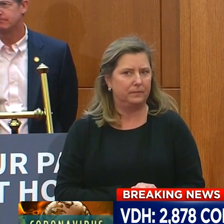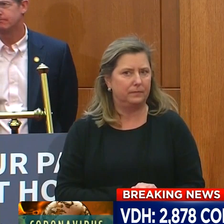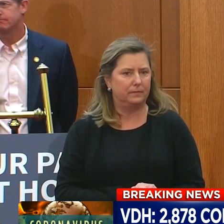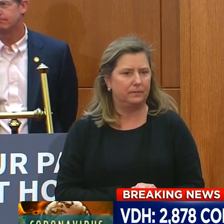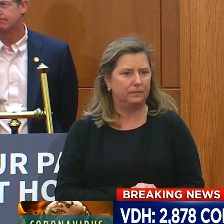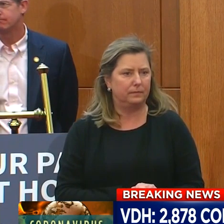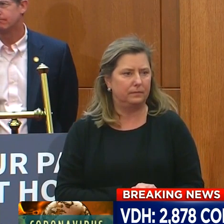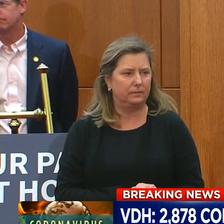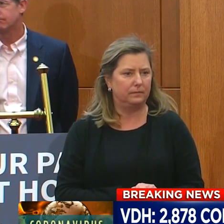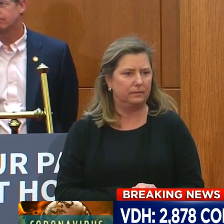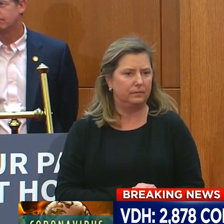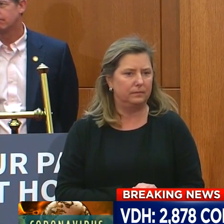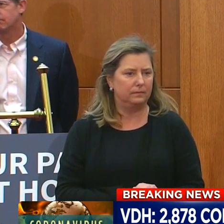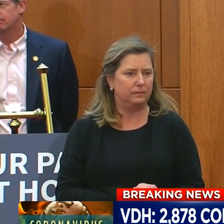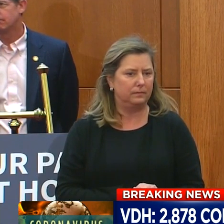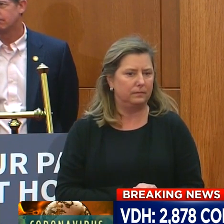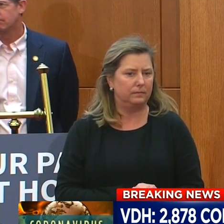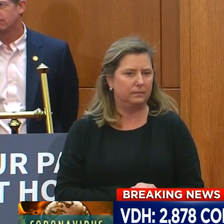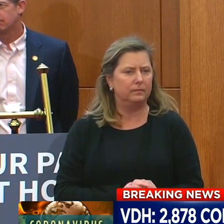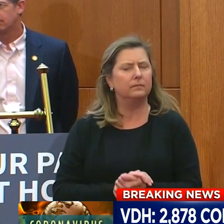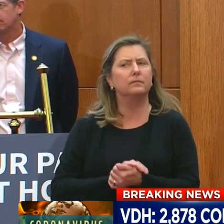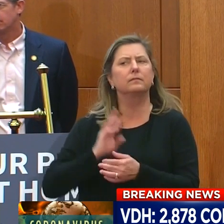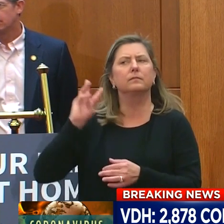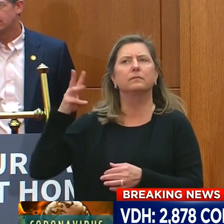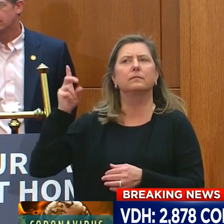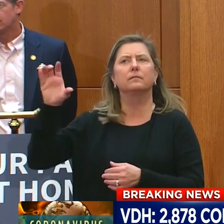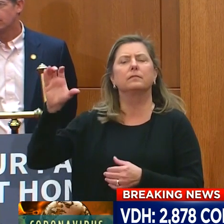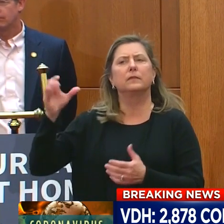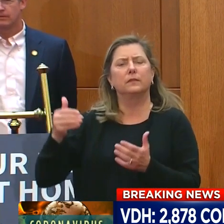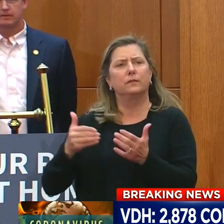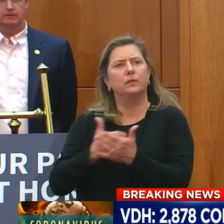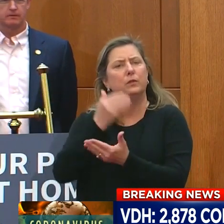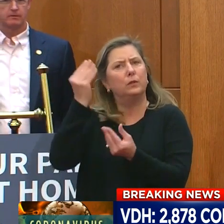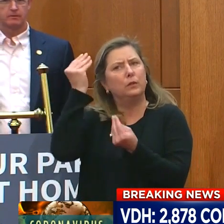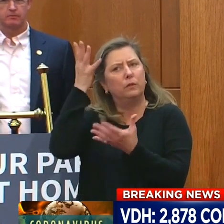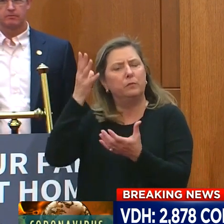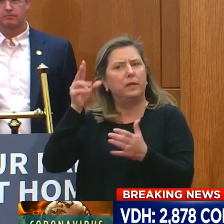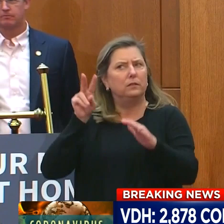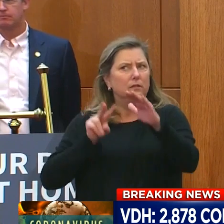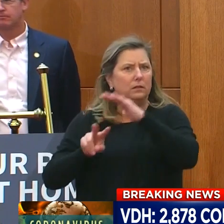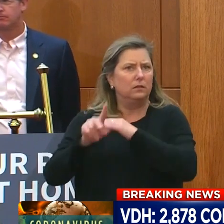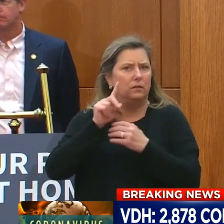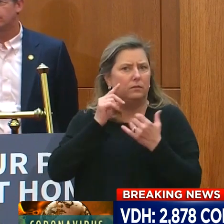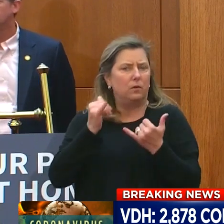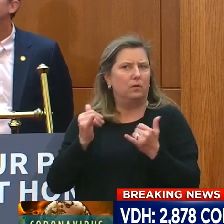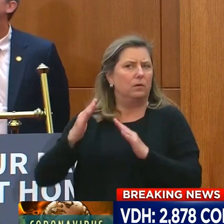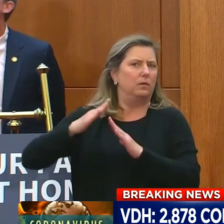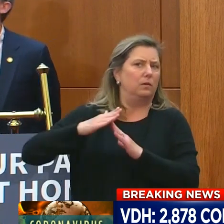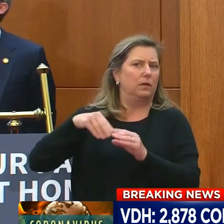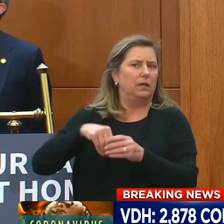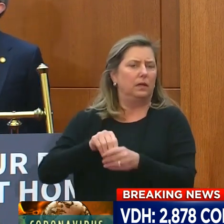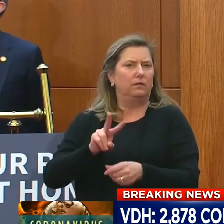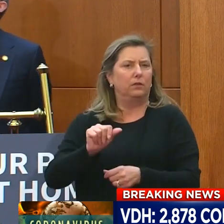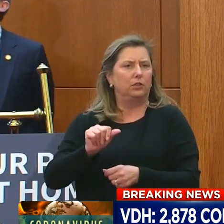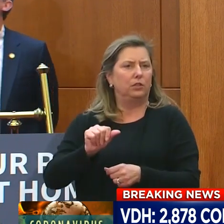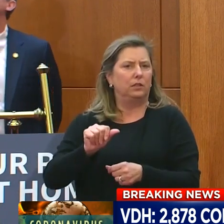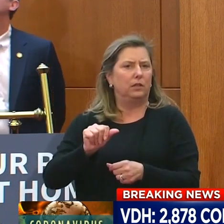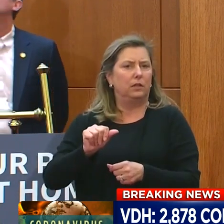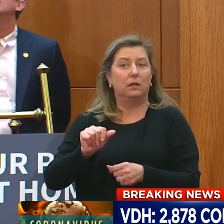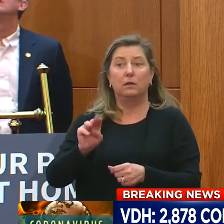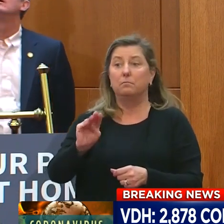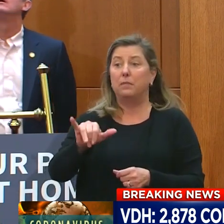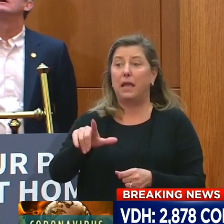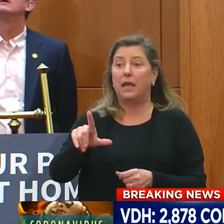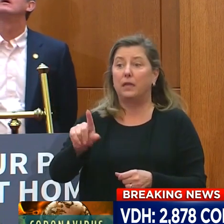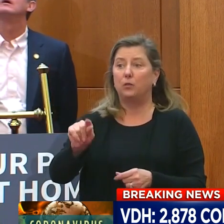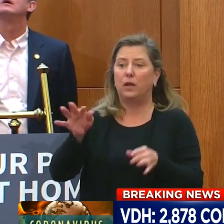data coming out of Washington University that shows that the projected peak date for coronavirus cases in Virginia has moved up from May